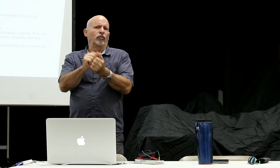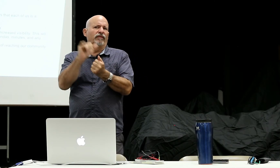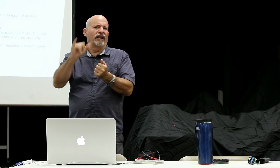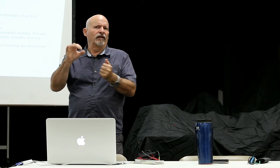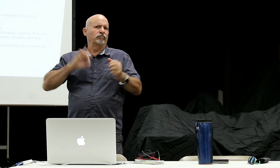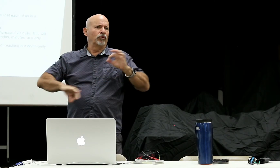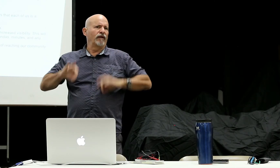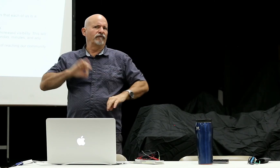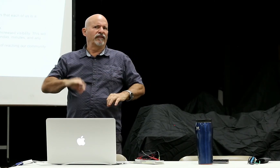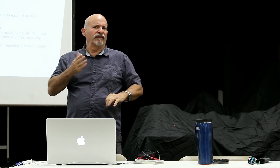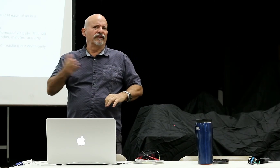the previous administrations,